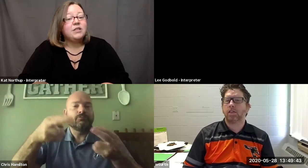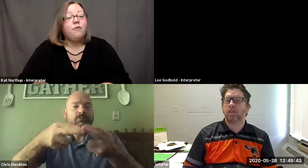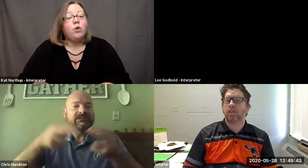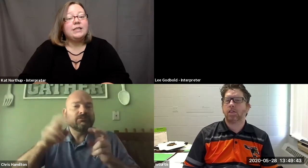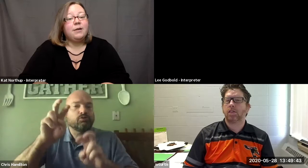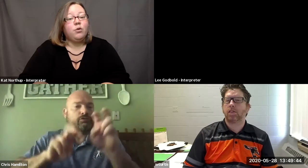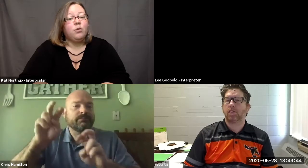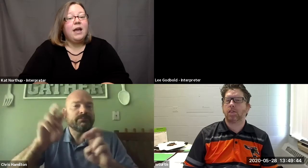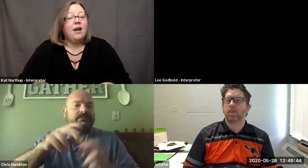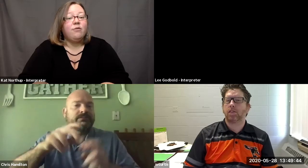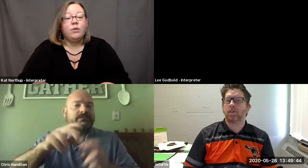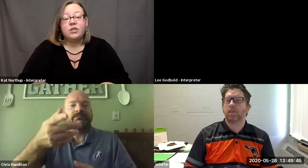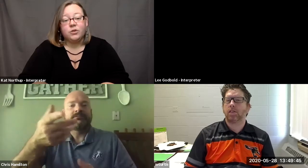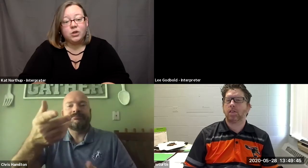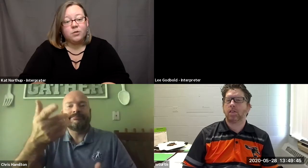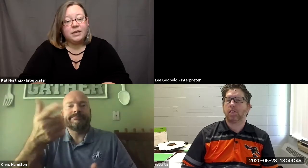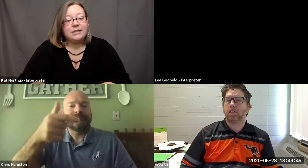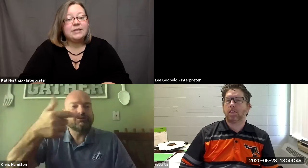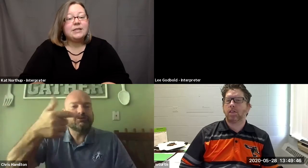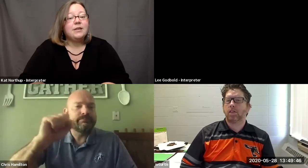for example, we have regional tournaments,